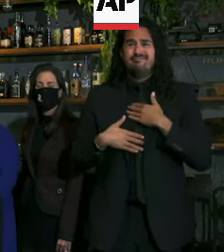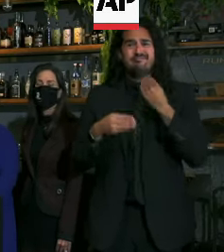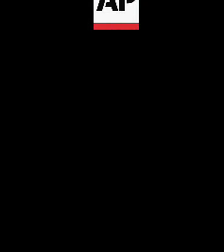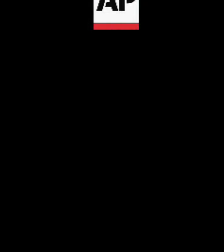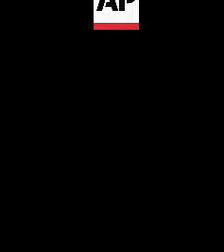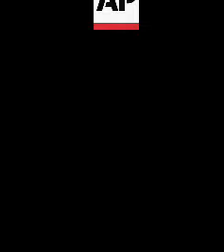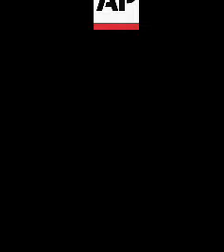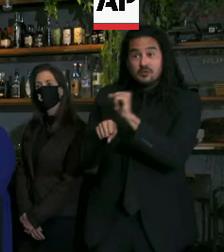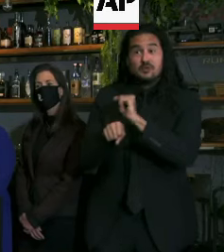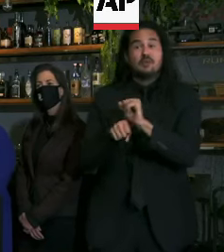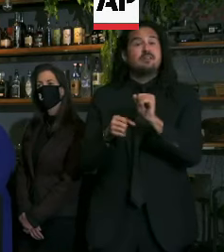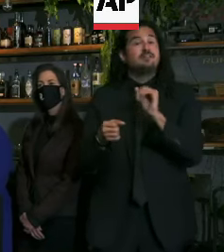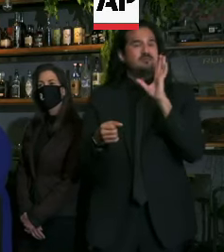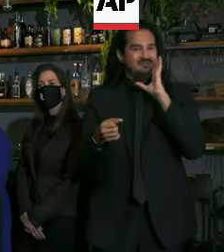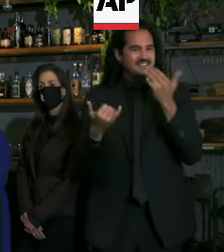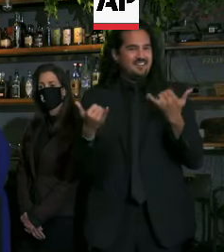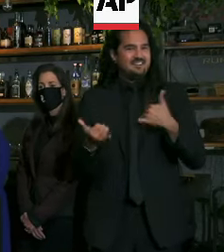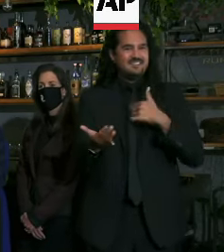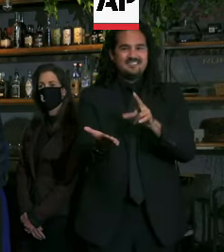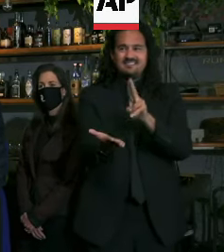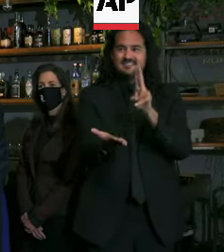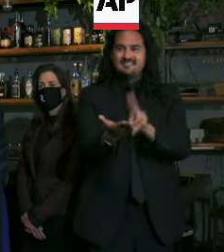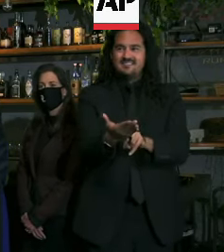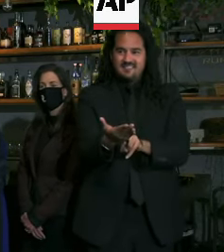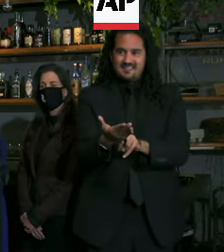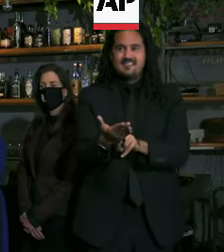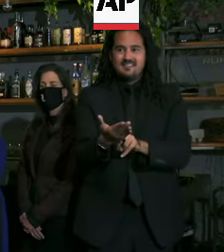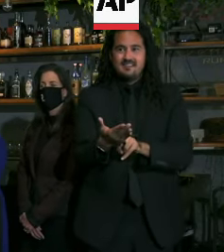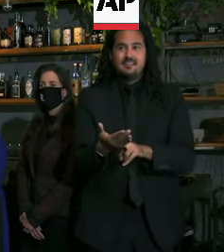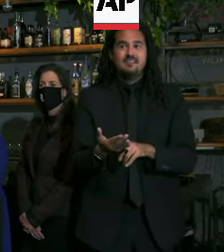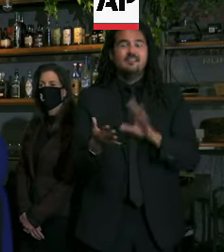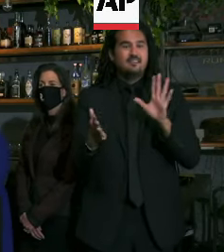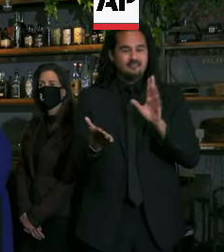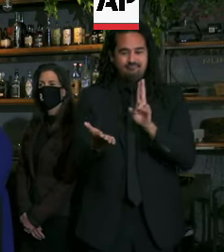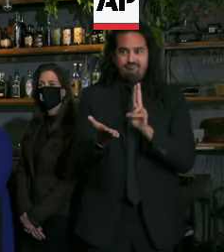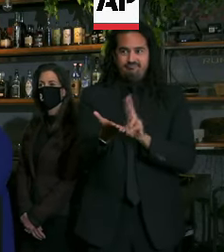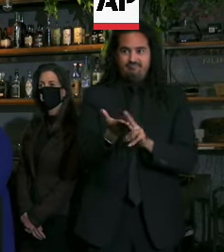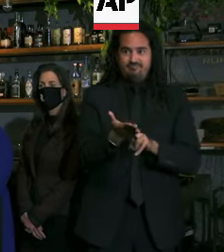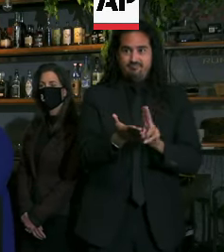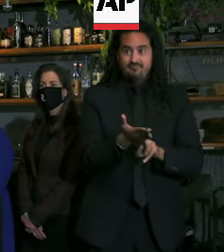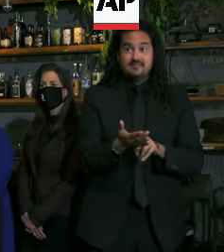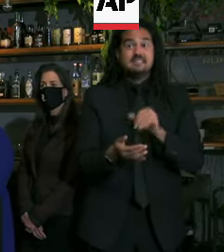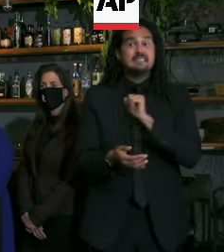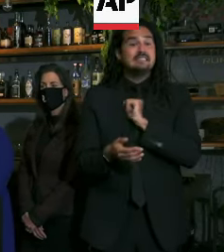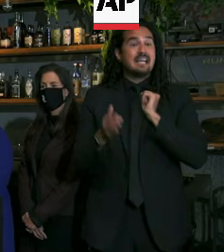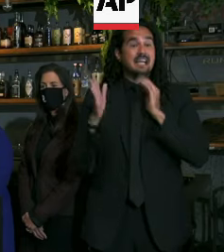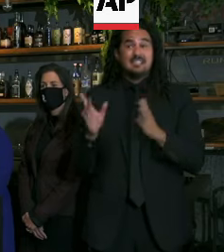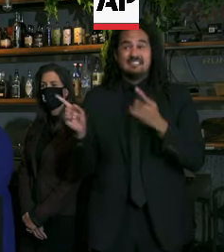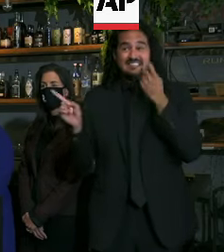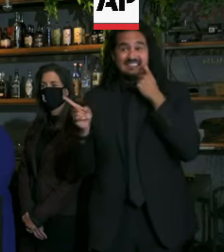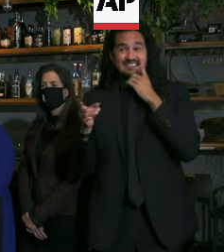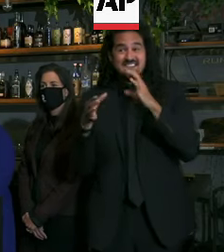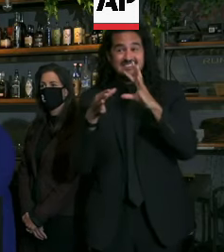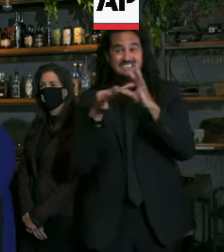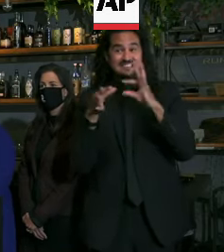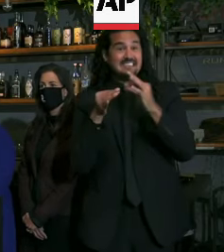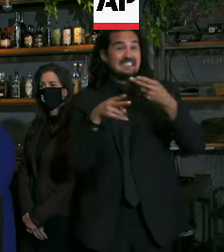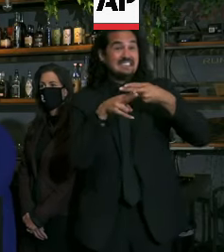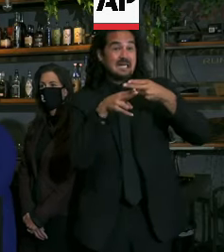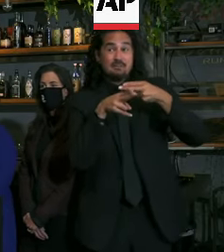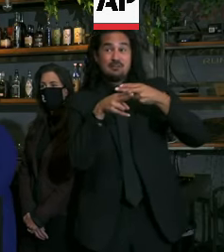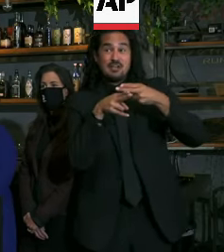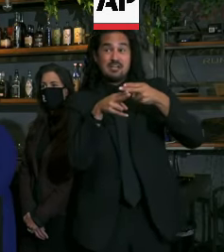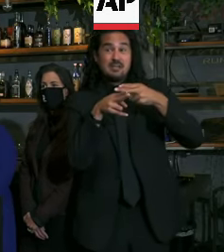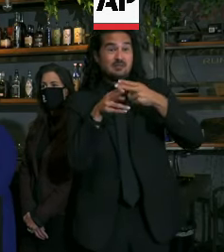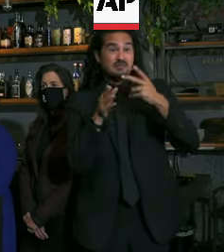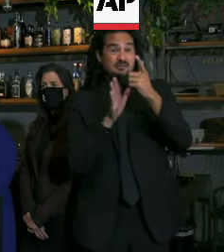represent. This, as the senator said, codifies some of the work we did on a temporary basis last year to